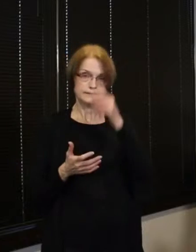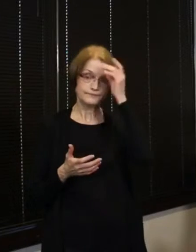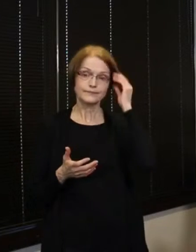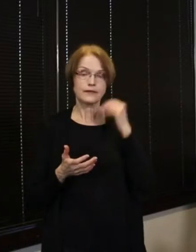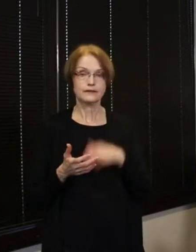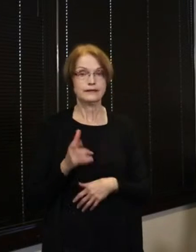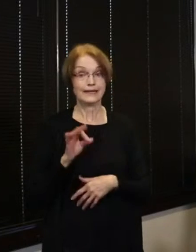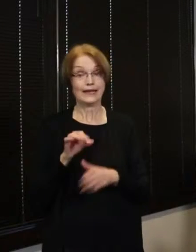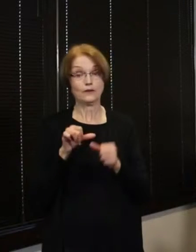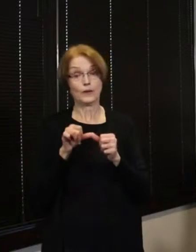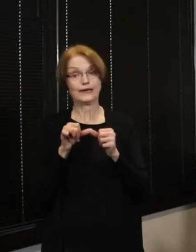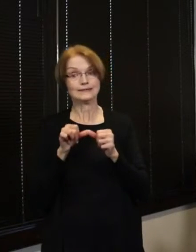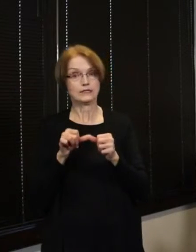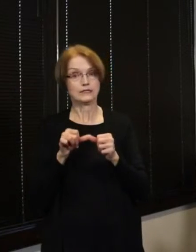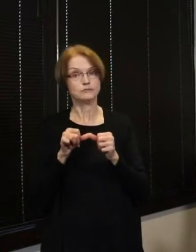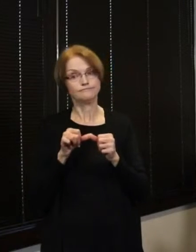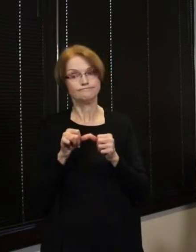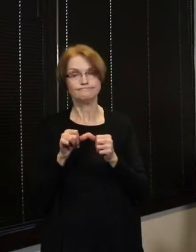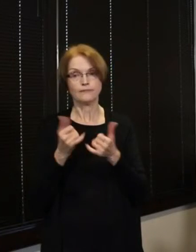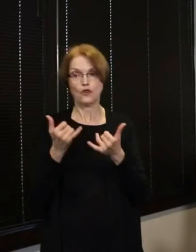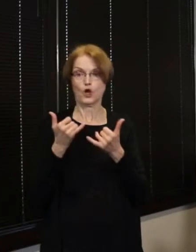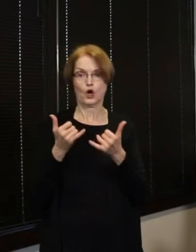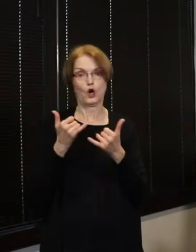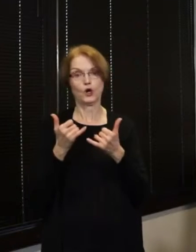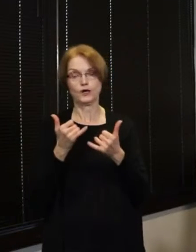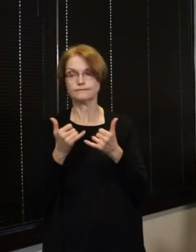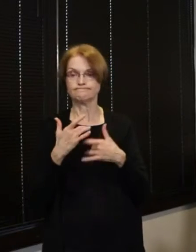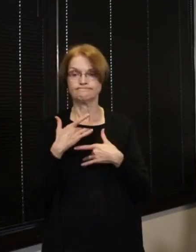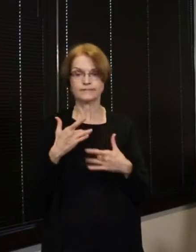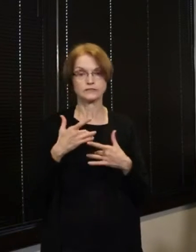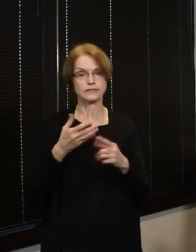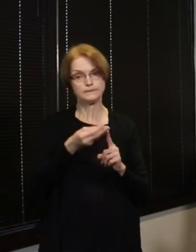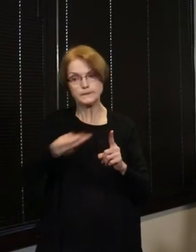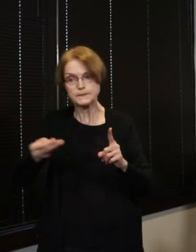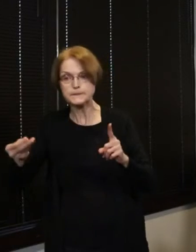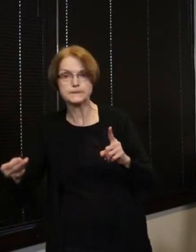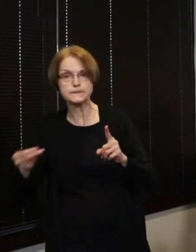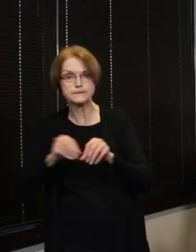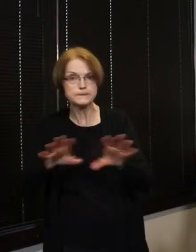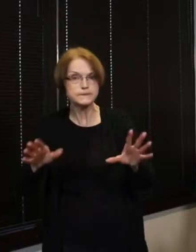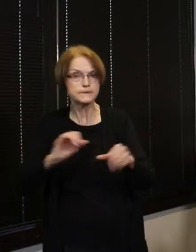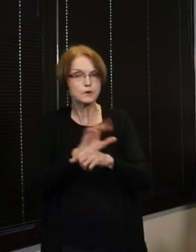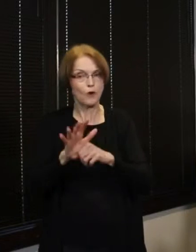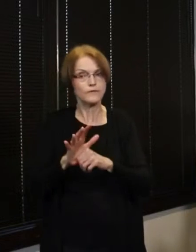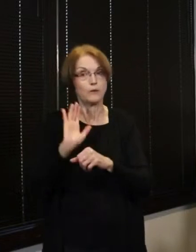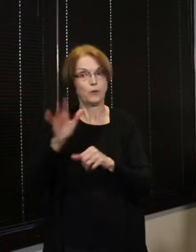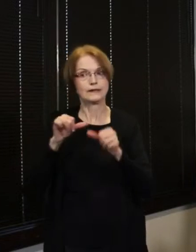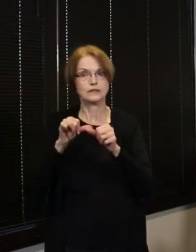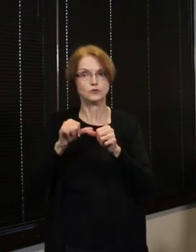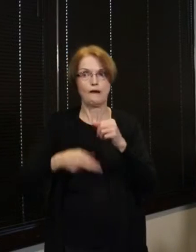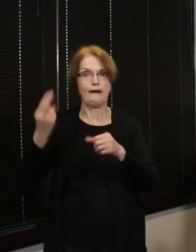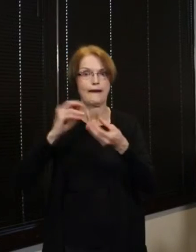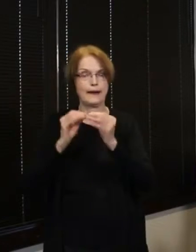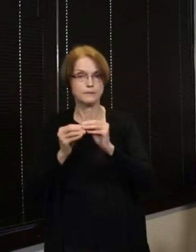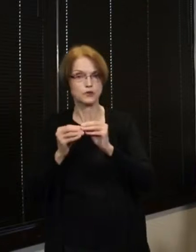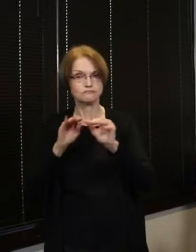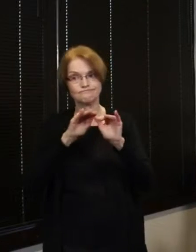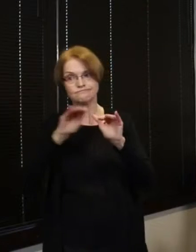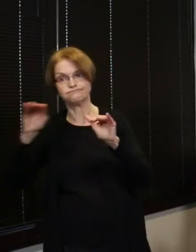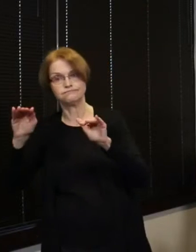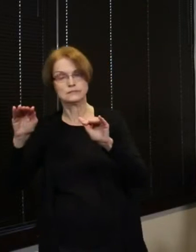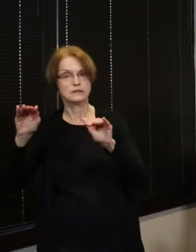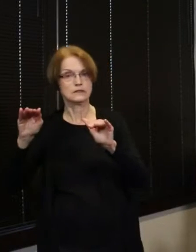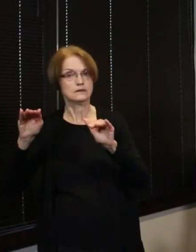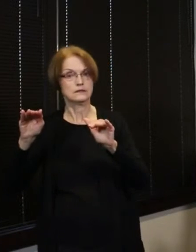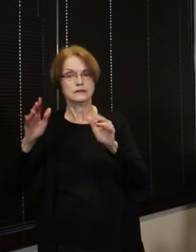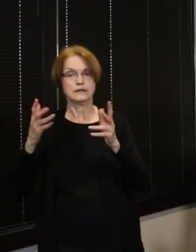we continue on our current transmission pattern or our current reproductive factor. And so it's encouraging, but still